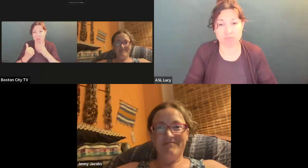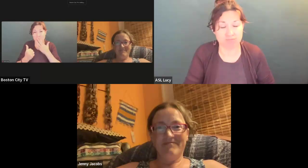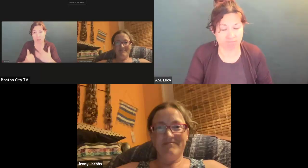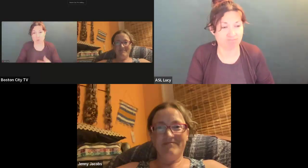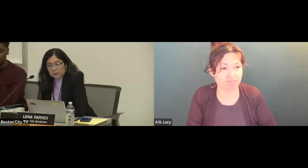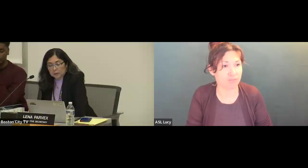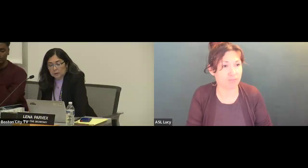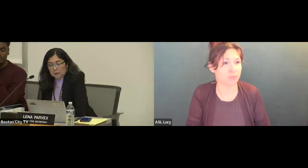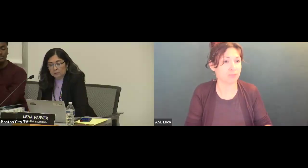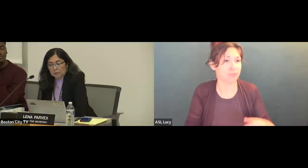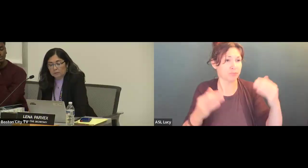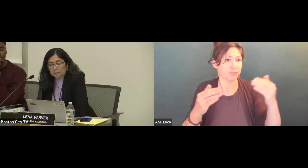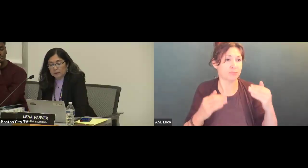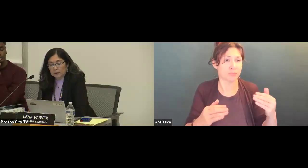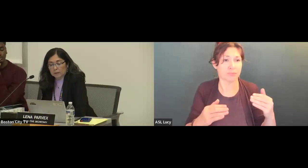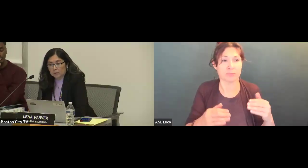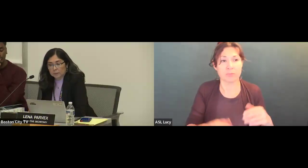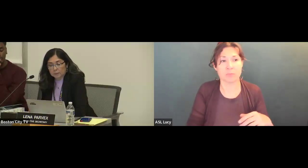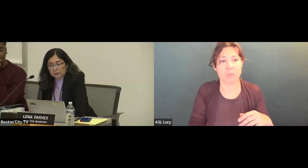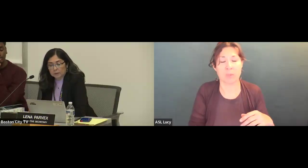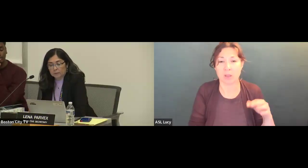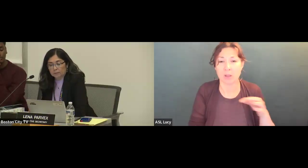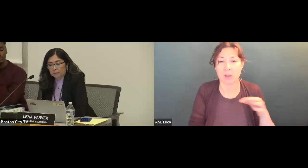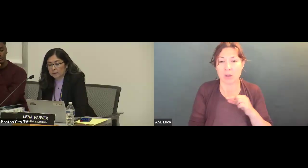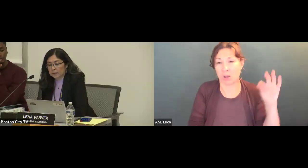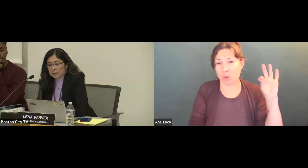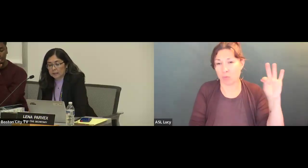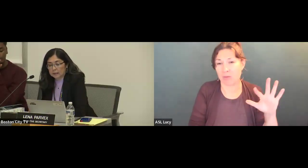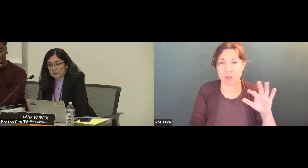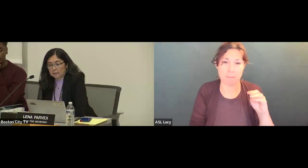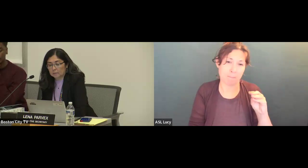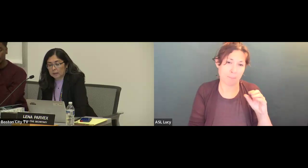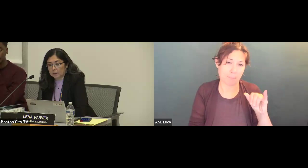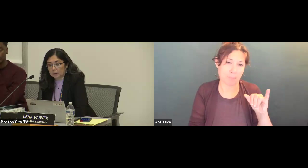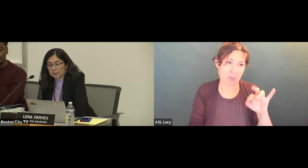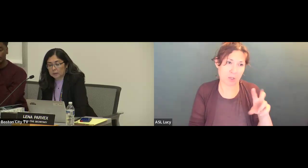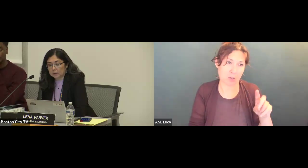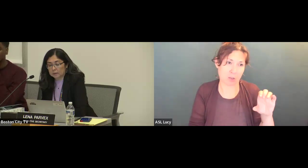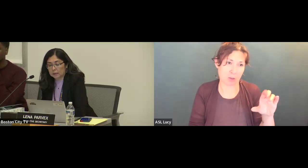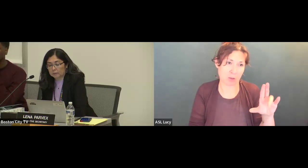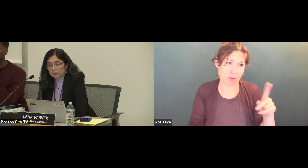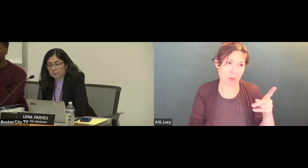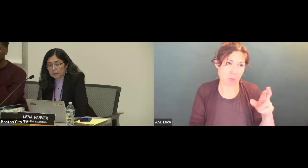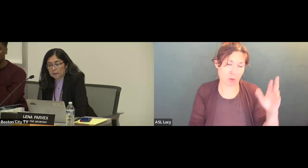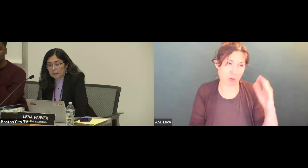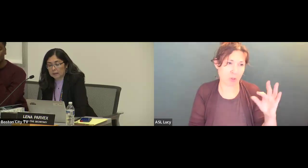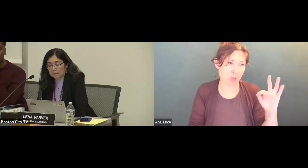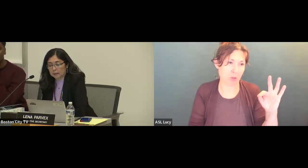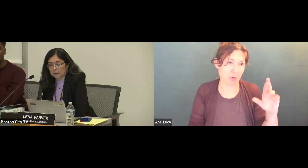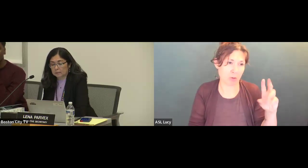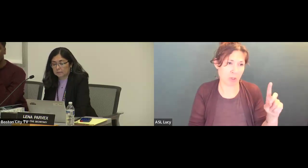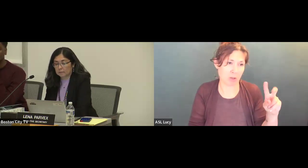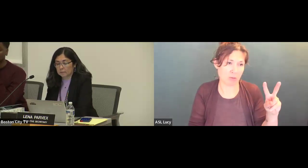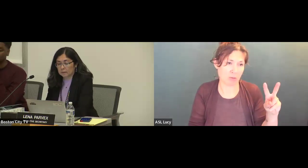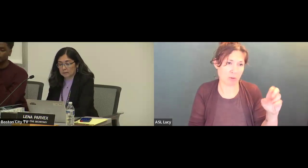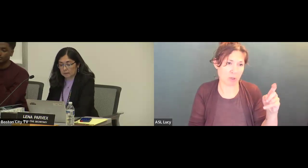Next group of speakers are Reverend Miniard Culpepper, Fred Vetterline, Brad Mahoney, Sarah Freeman, and Alan